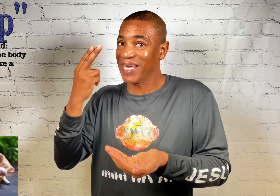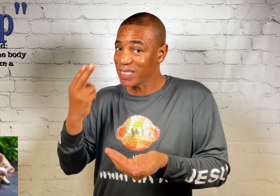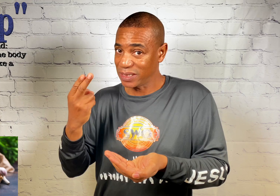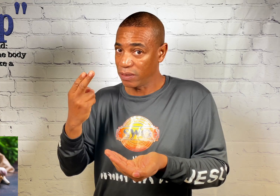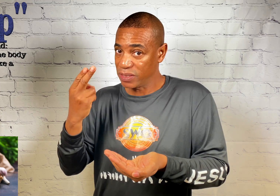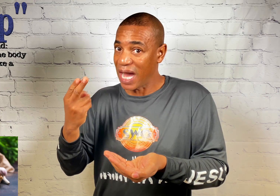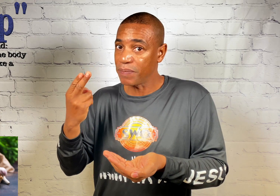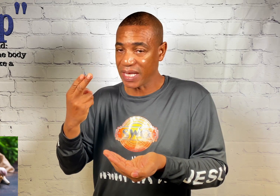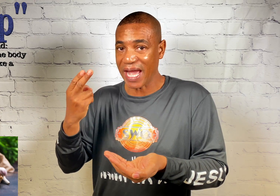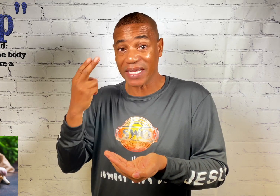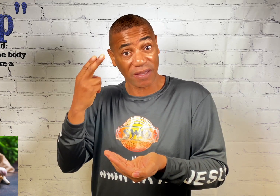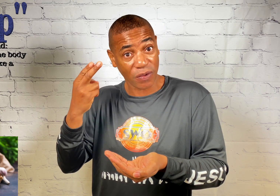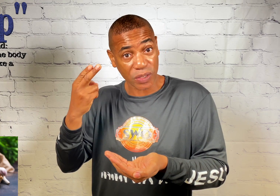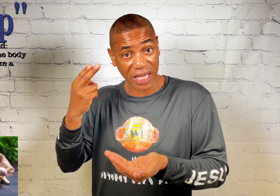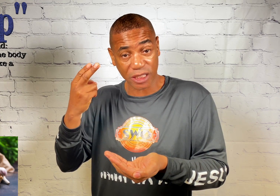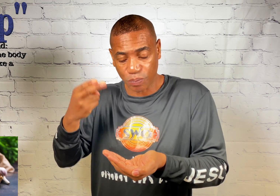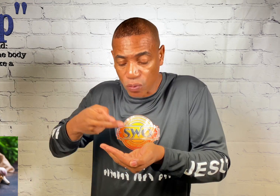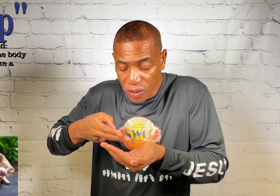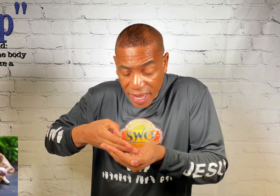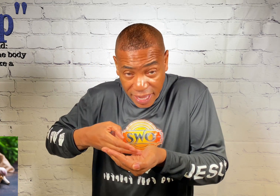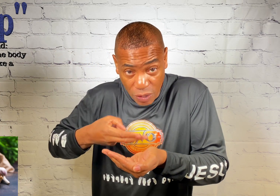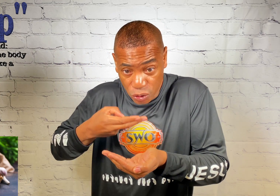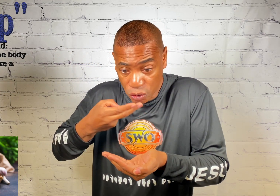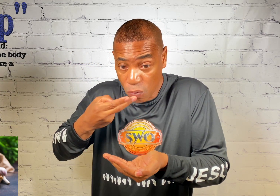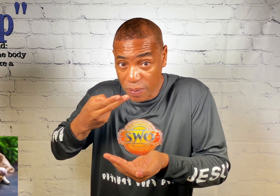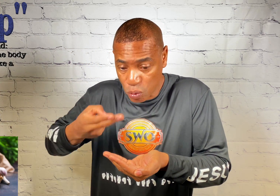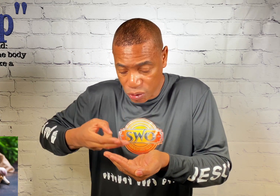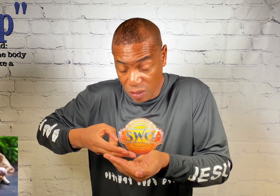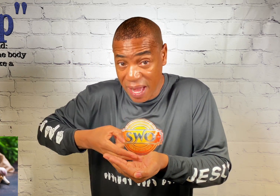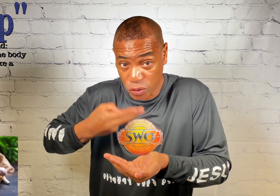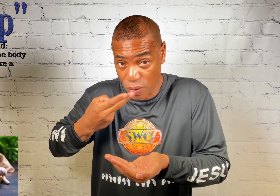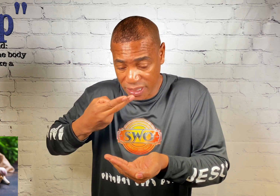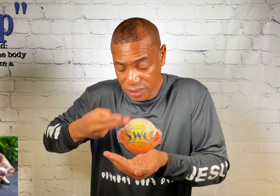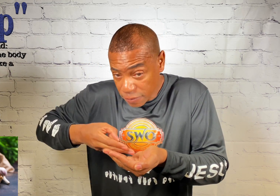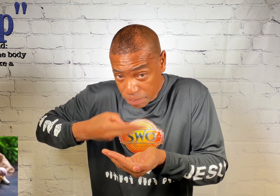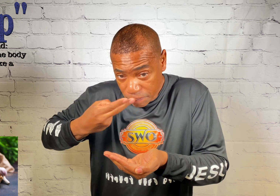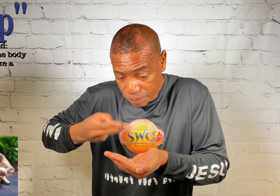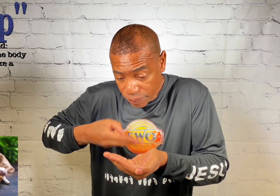this dominant hand as if it was a spoon, and I will scoop up towards the mouth twice.